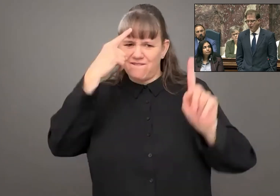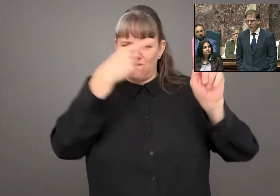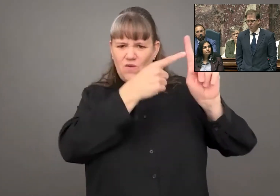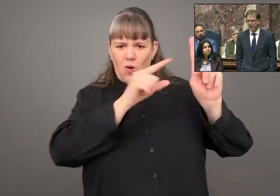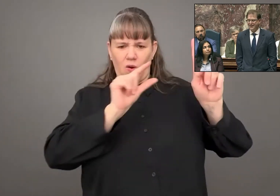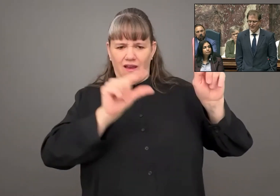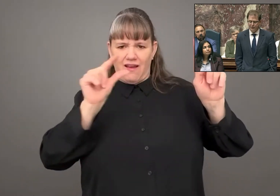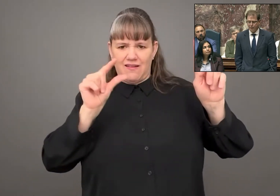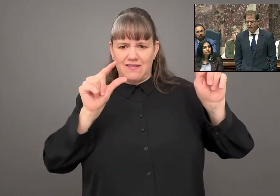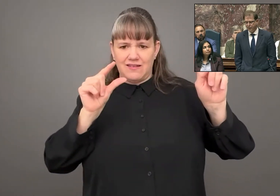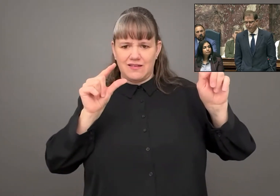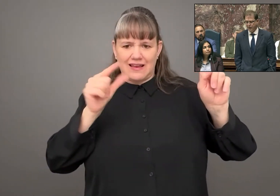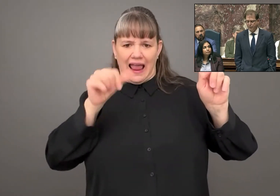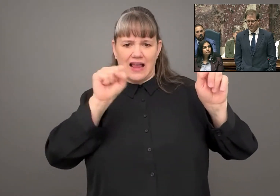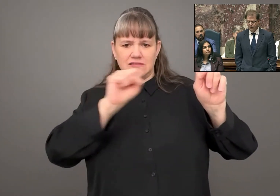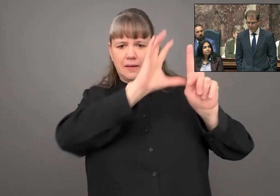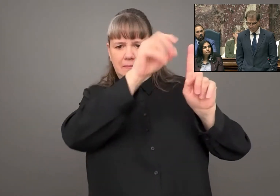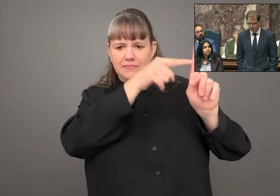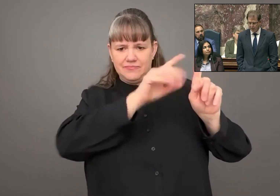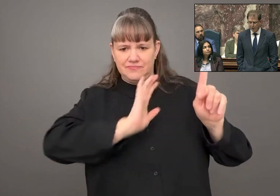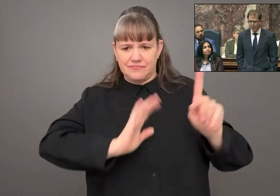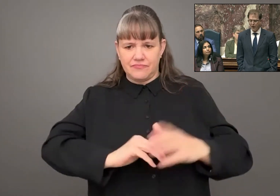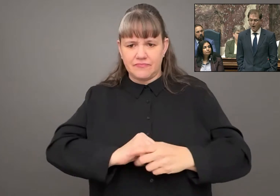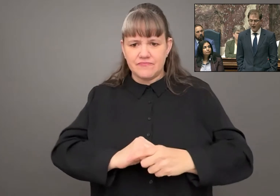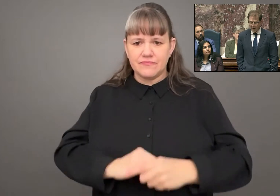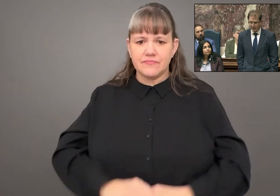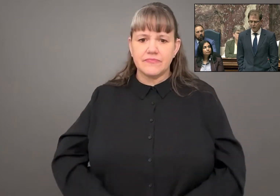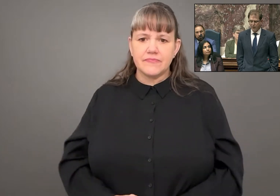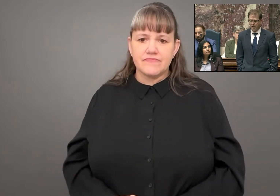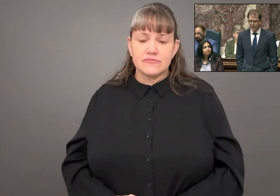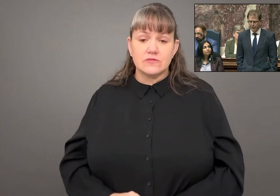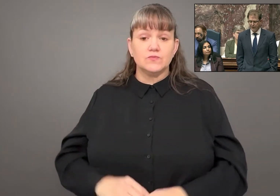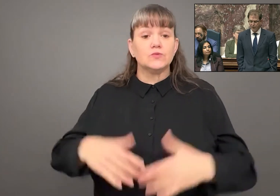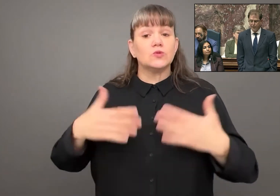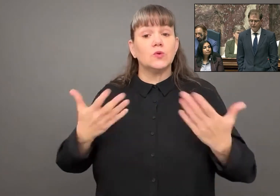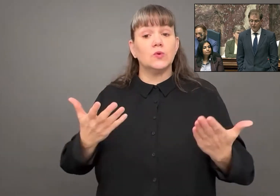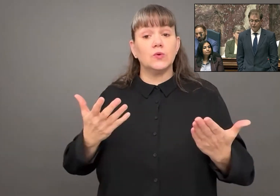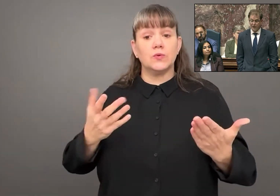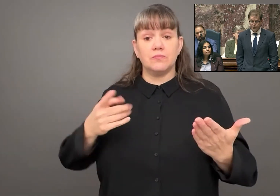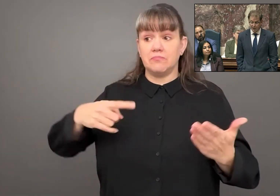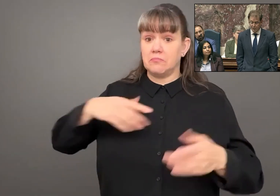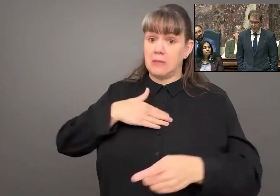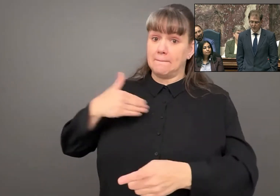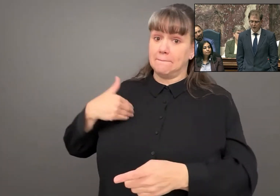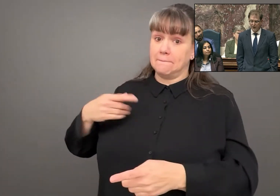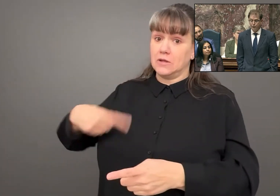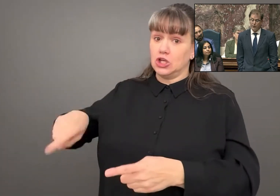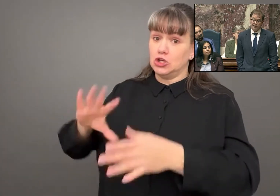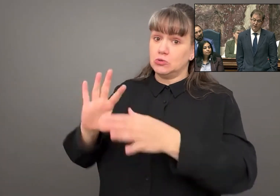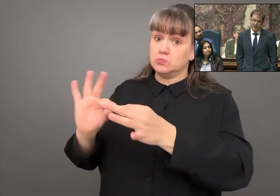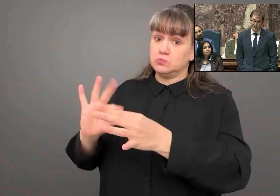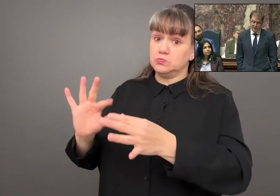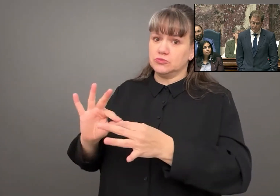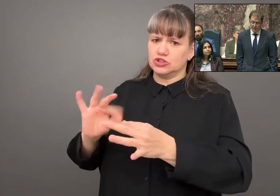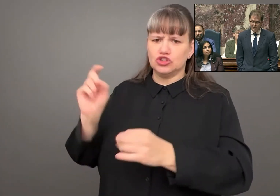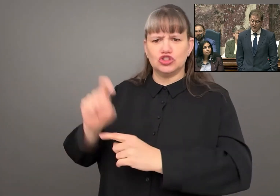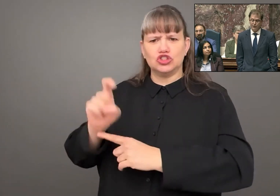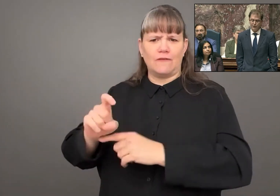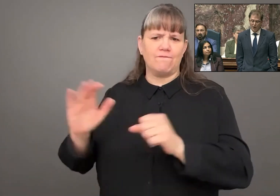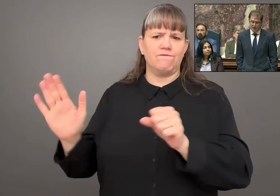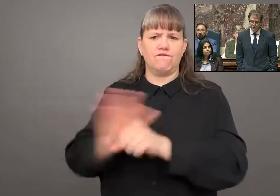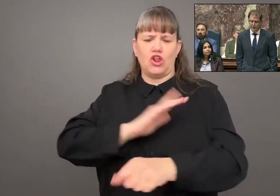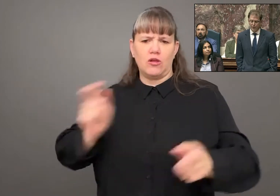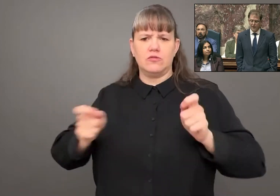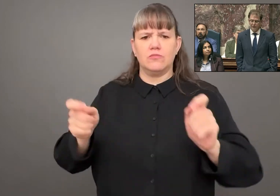full regulation of prices in BC, but our act, Honourable Speaker, is based on transparency. It's working very effectively. I